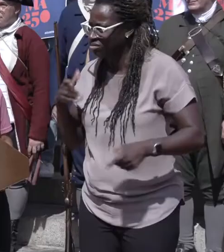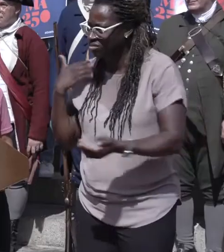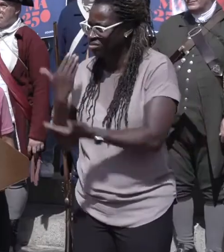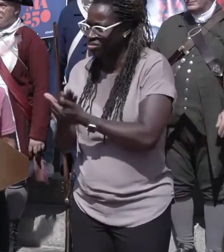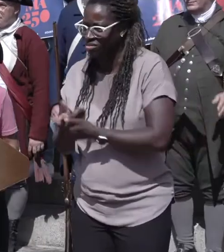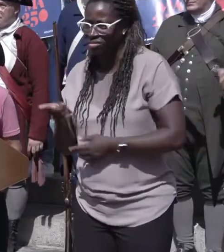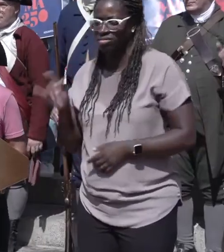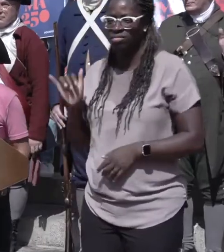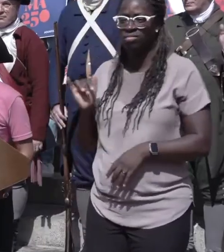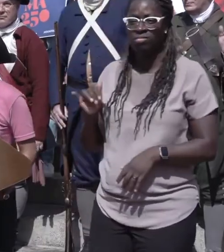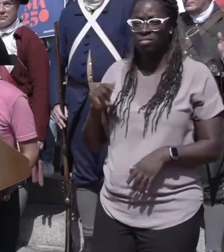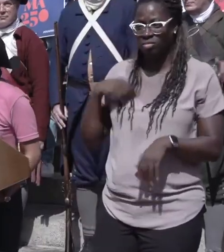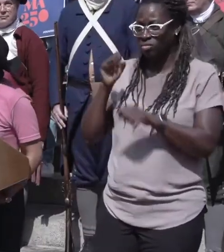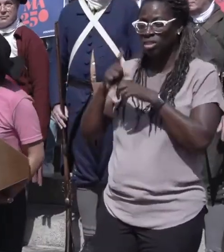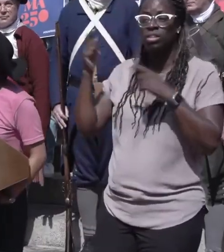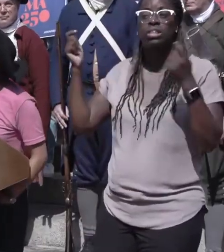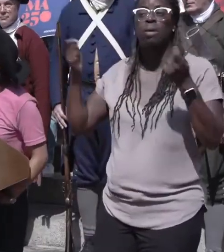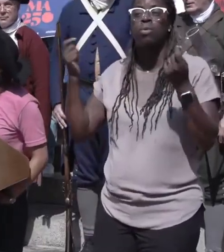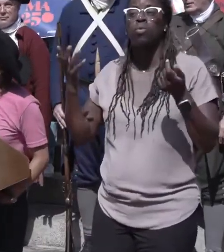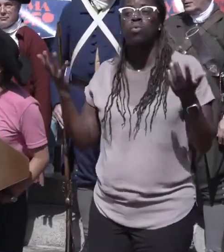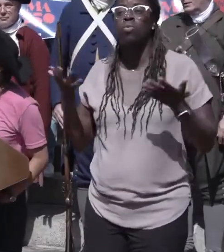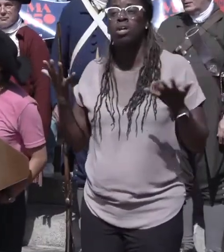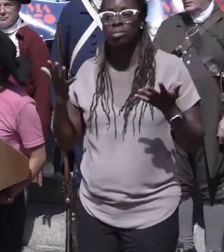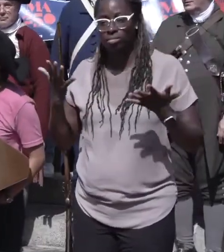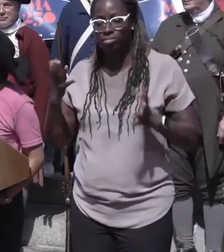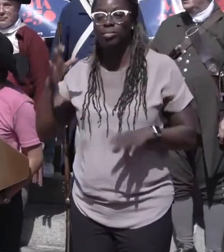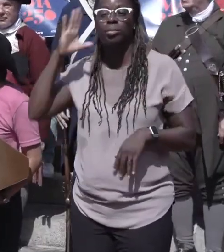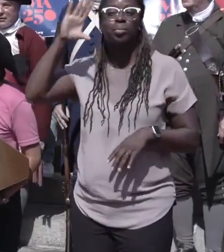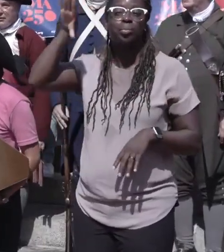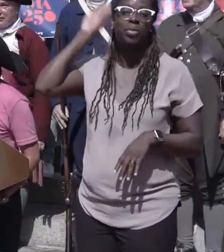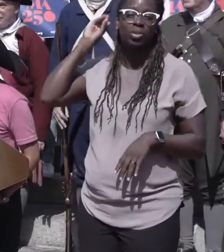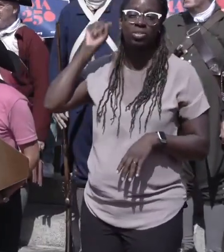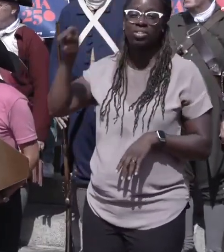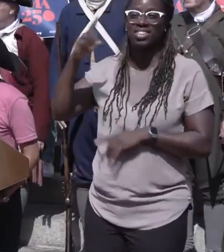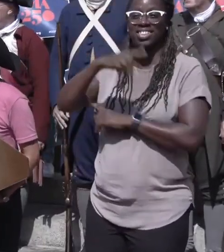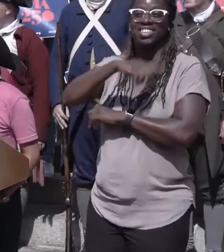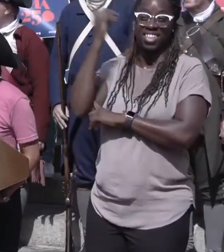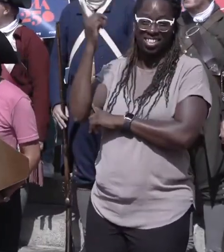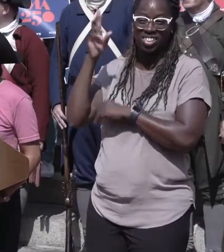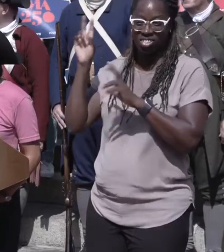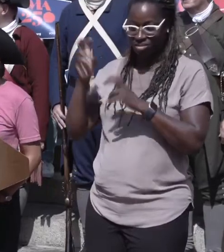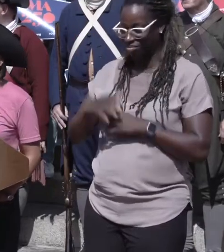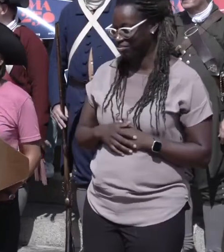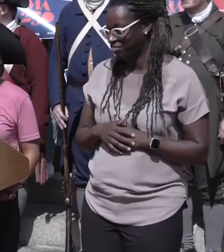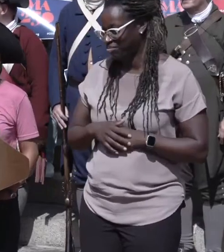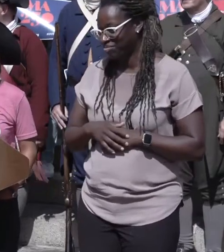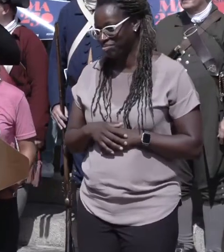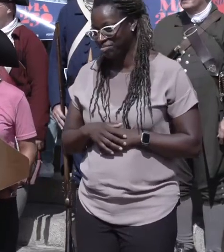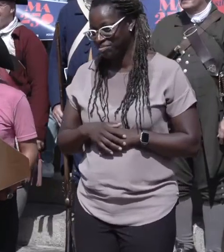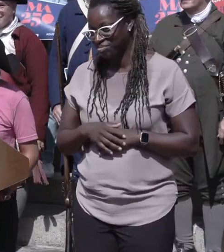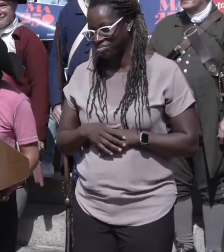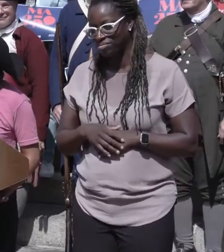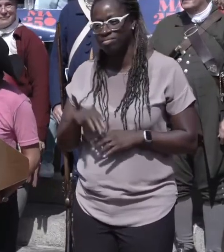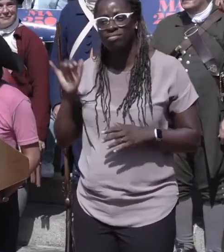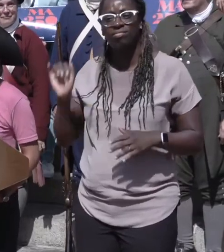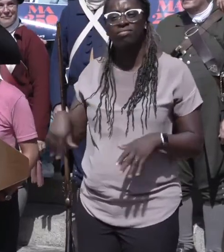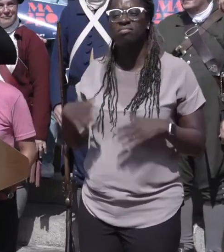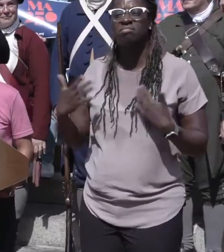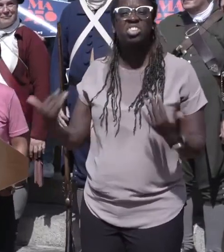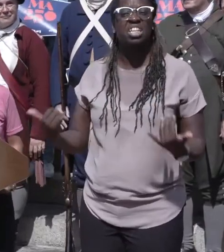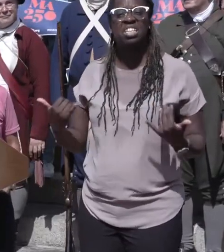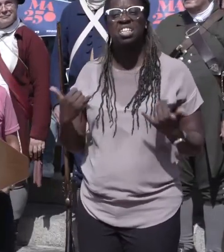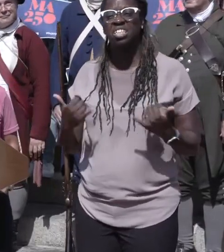before? Okay, for anyone who hasn't done that, I recommend you do that. Because it's easy today in 2024, looking at all